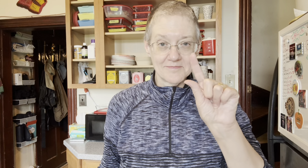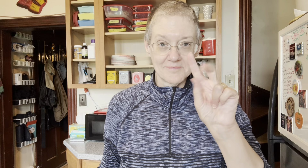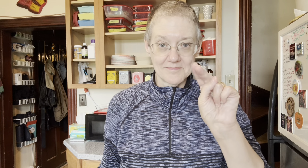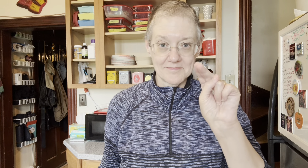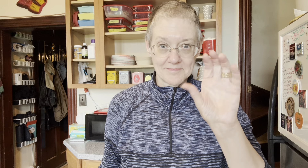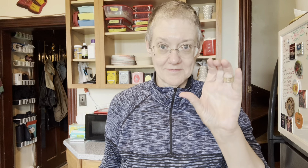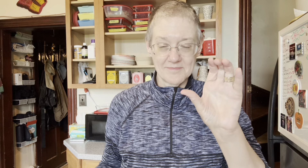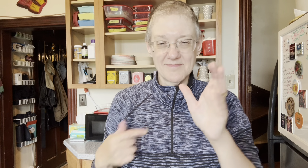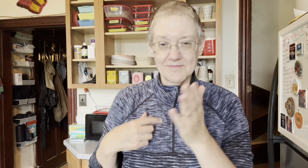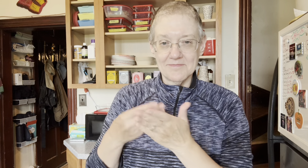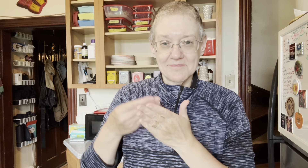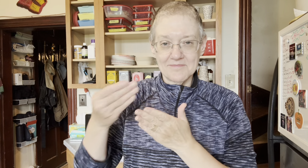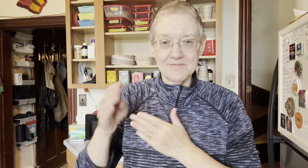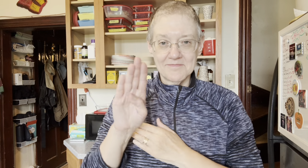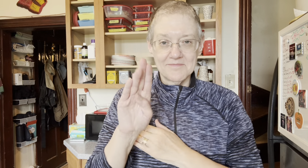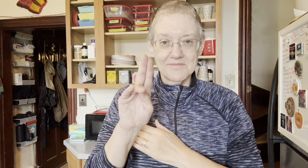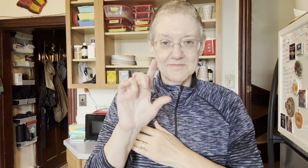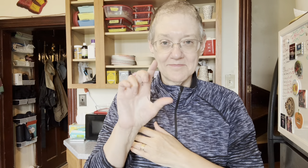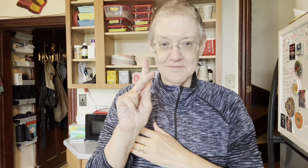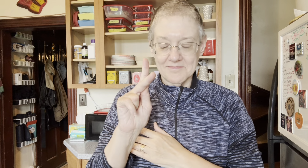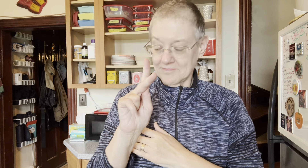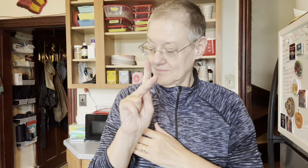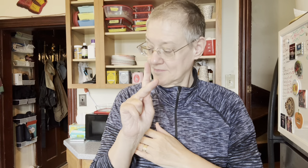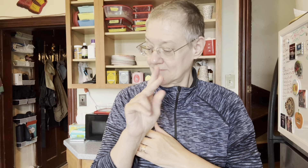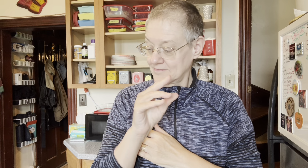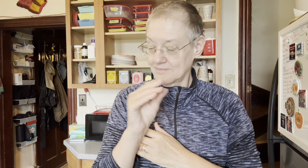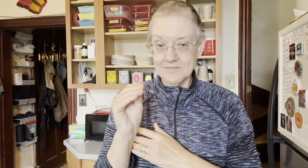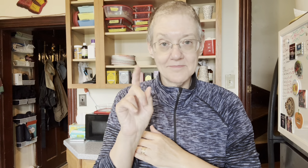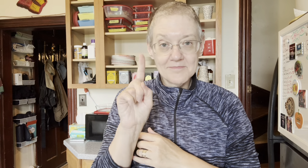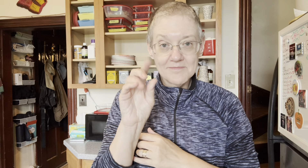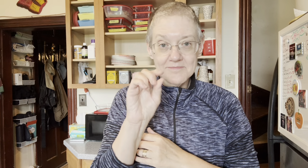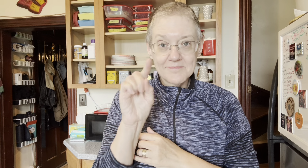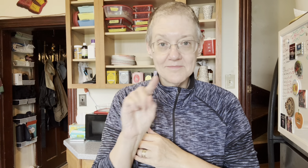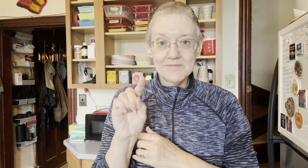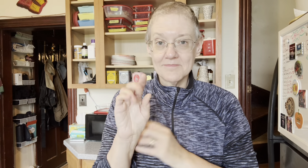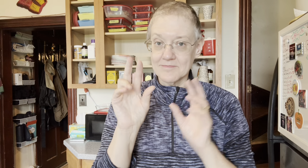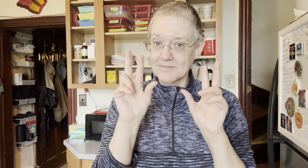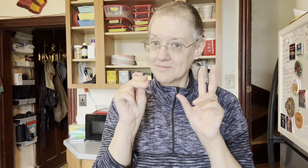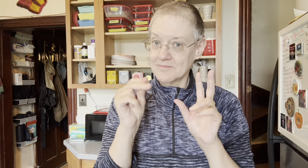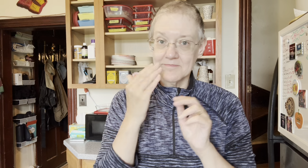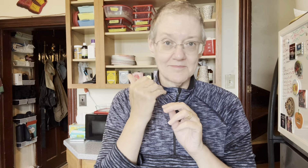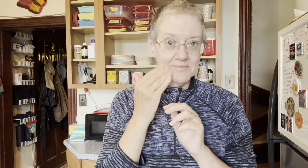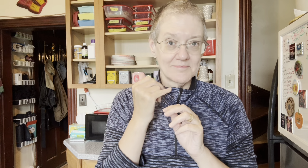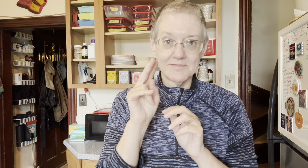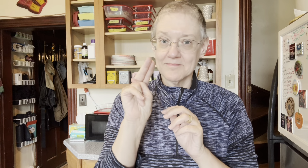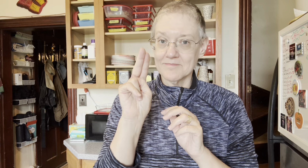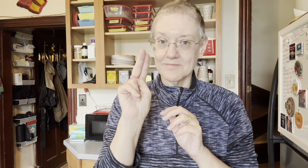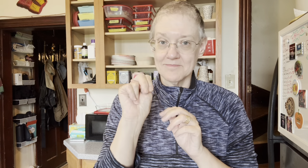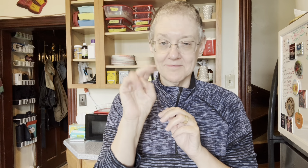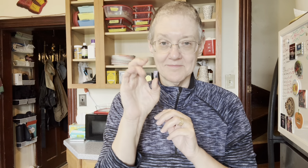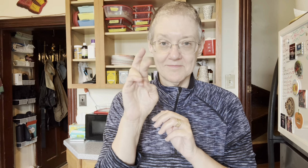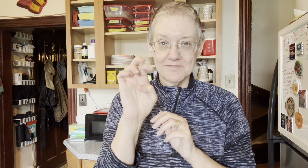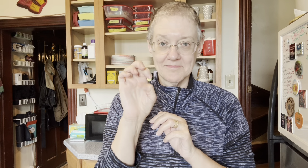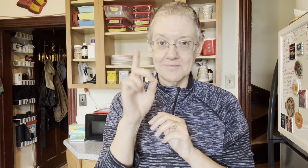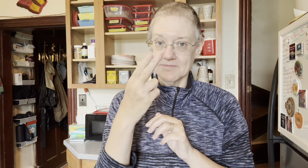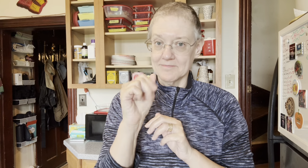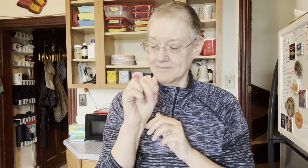0.3 grams of net carbs. And I buy this in bulk. 1 ounce of no sugar uncured